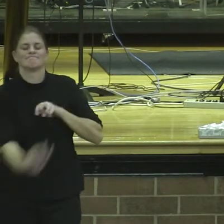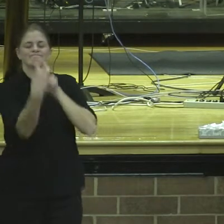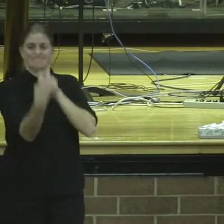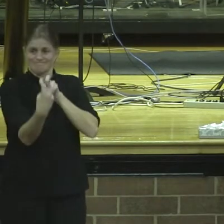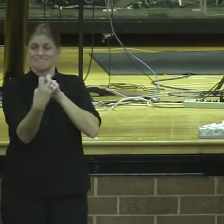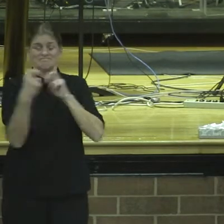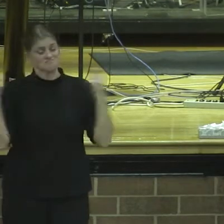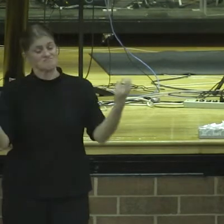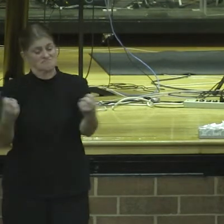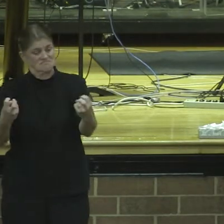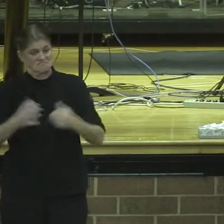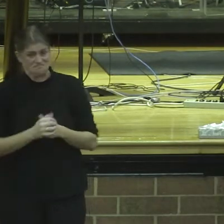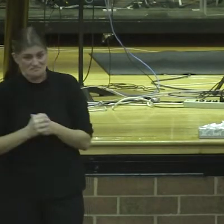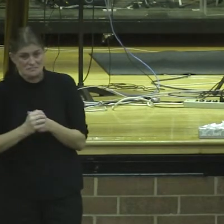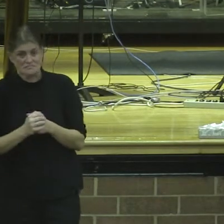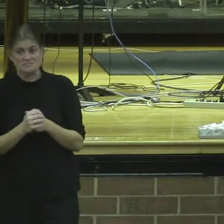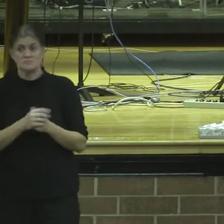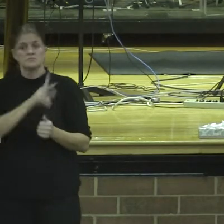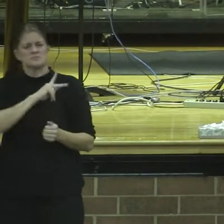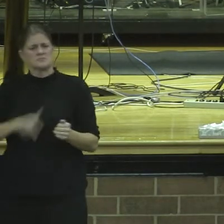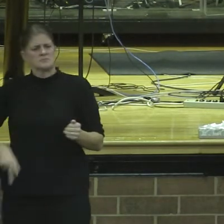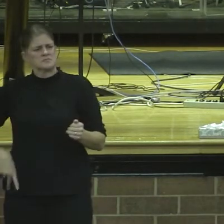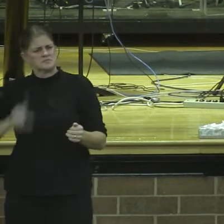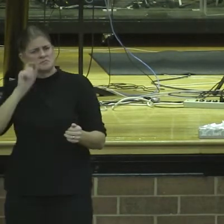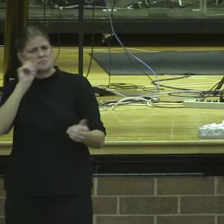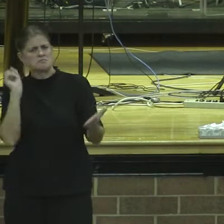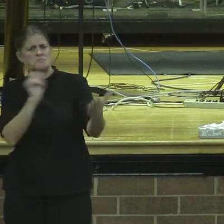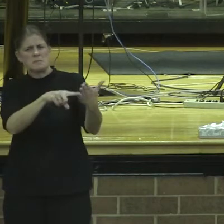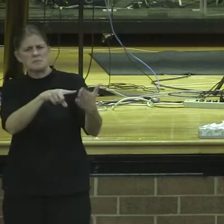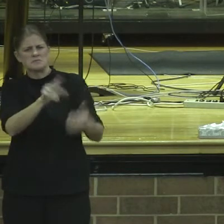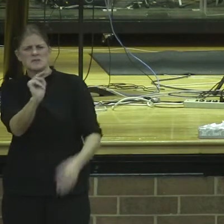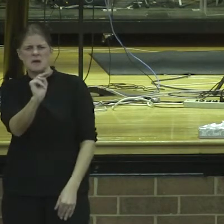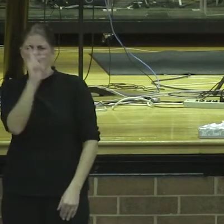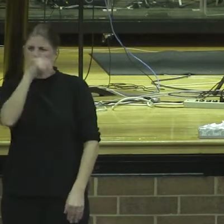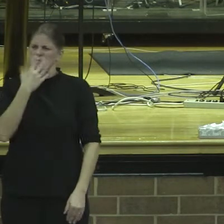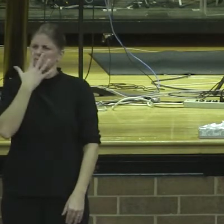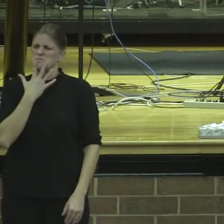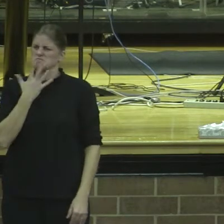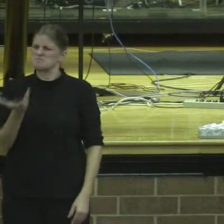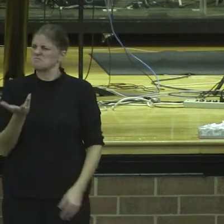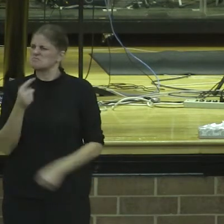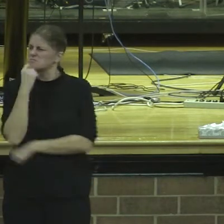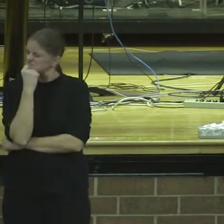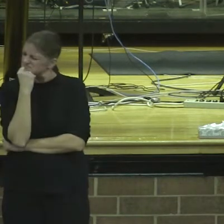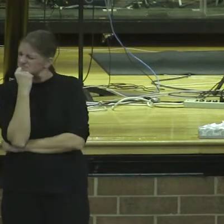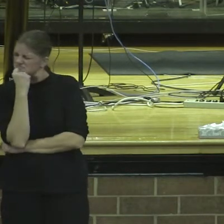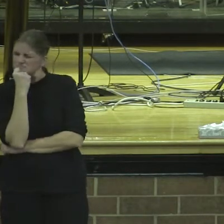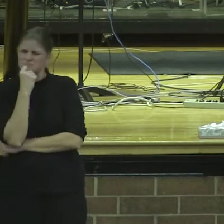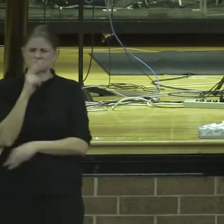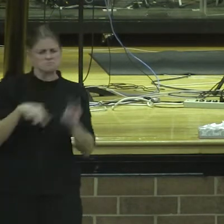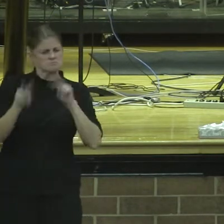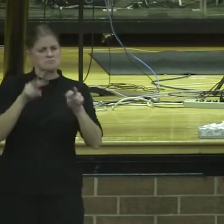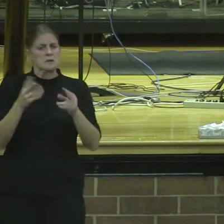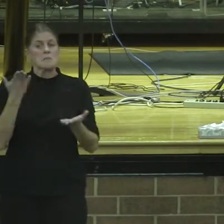Now, the king notices now, because there's not a lot of crowd, the king notices that Nehemiah looks a little upset or sad. It's either that, it's a little unclear in the